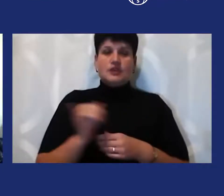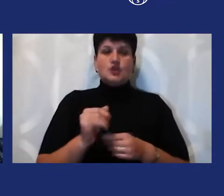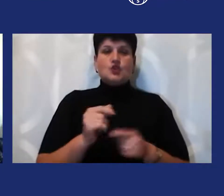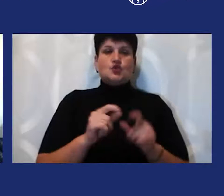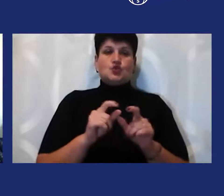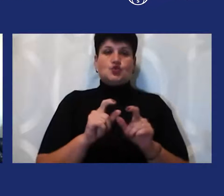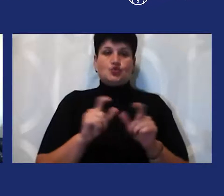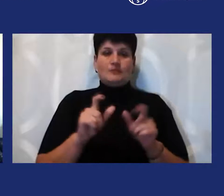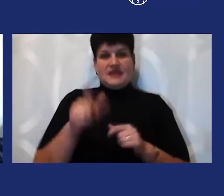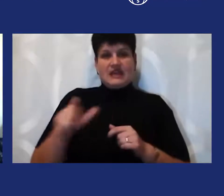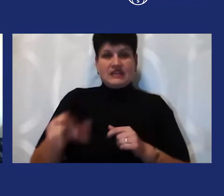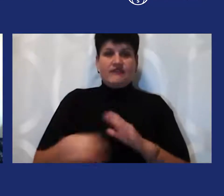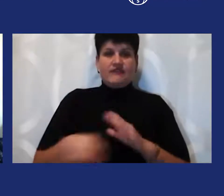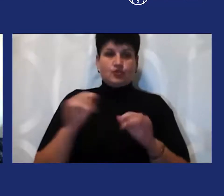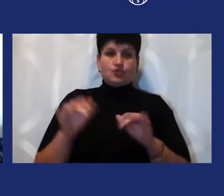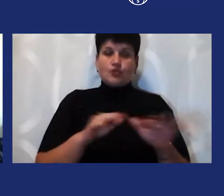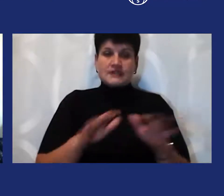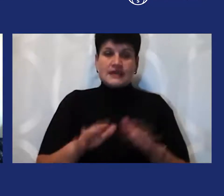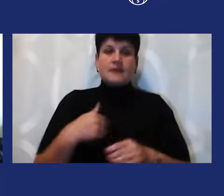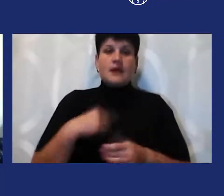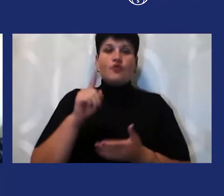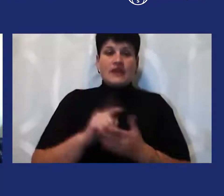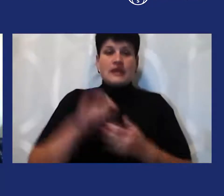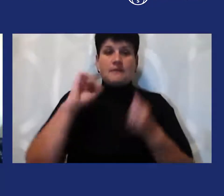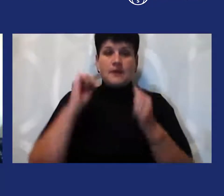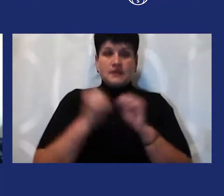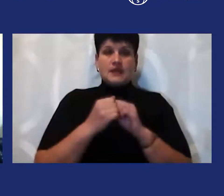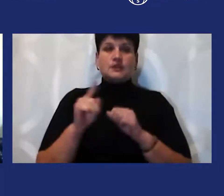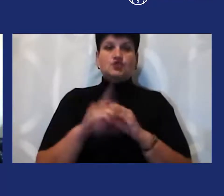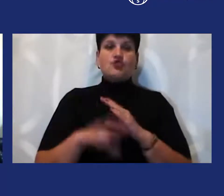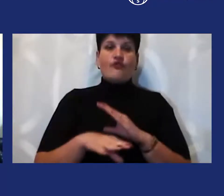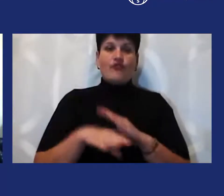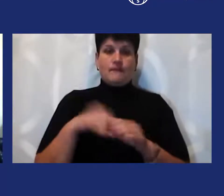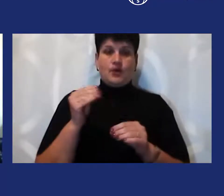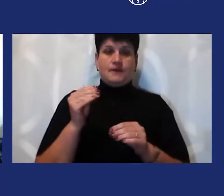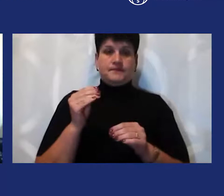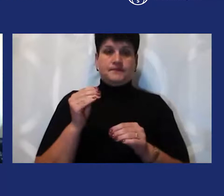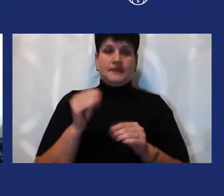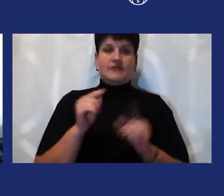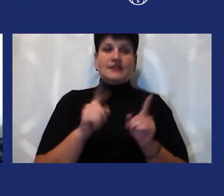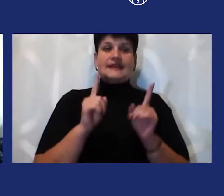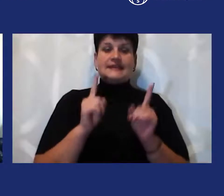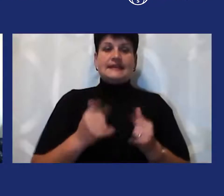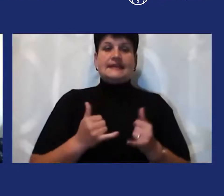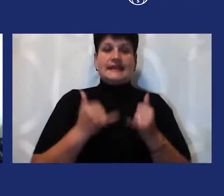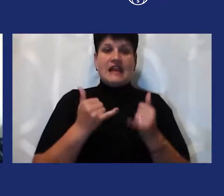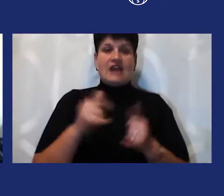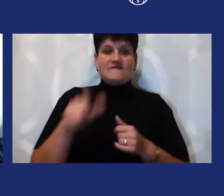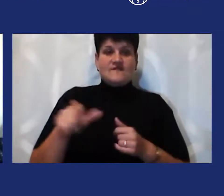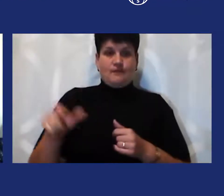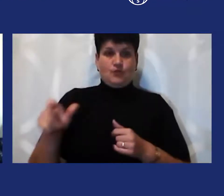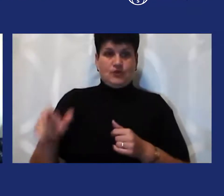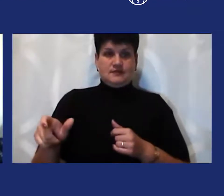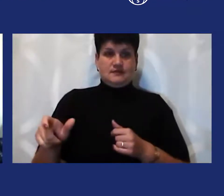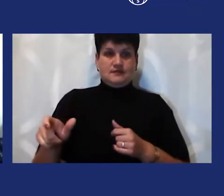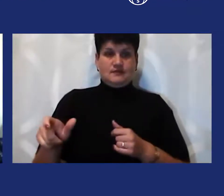short to ensure quality campaigning. In addition to it, we have to remember